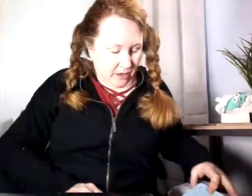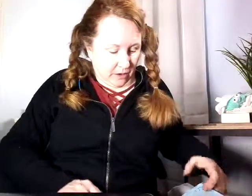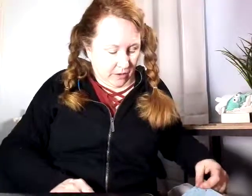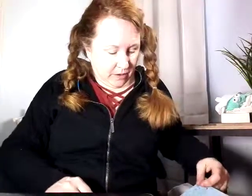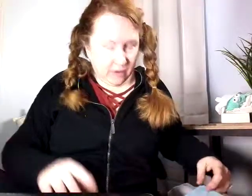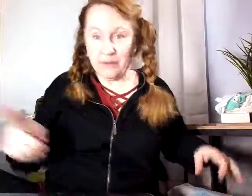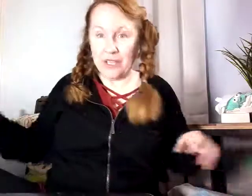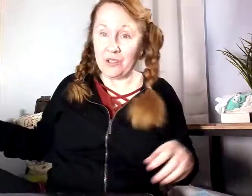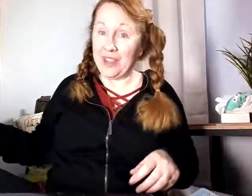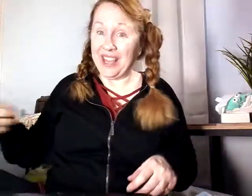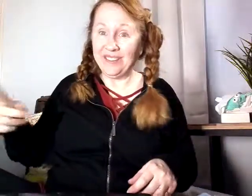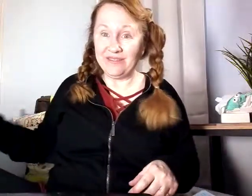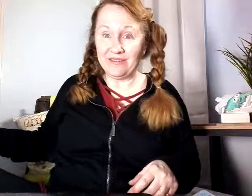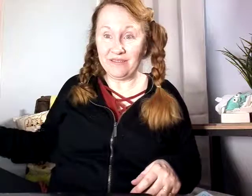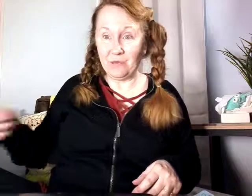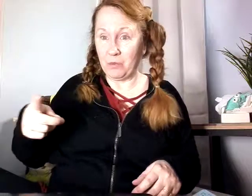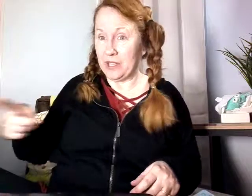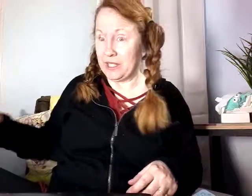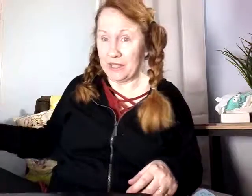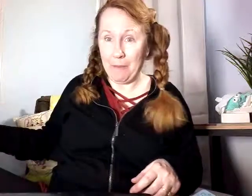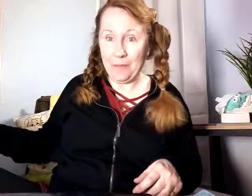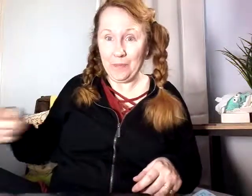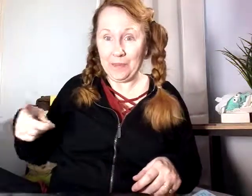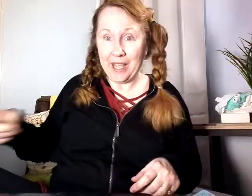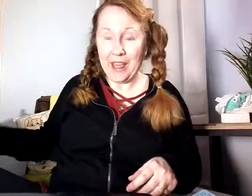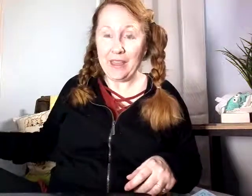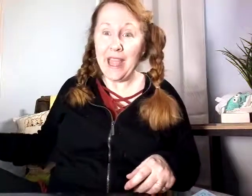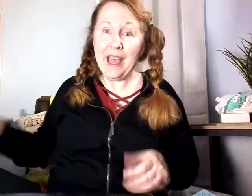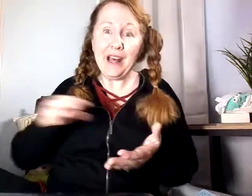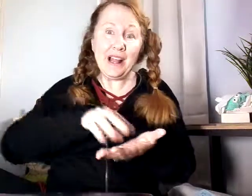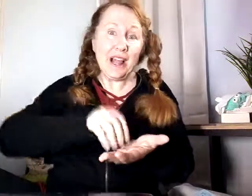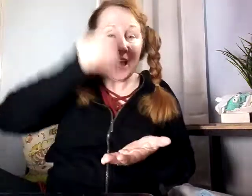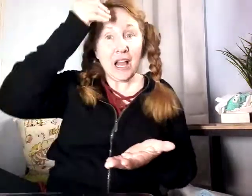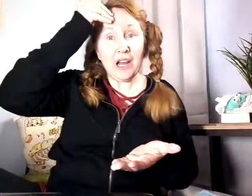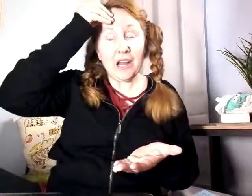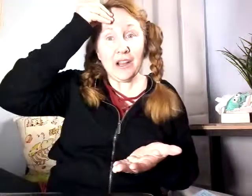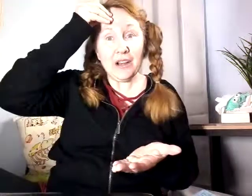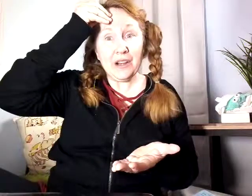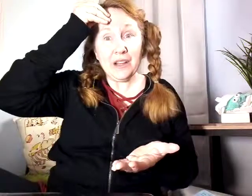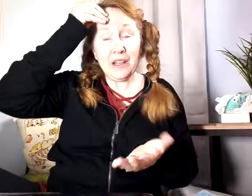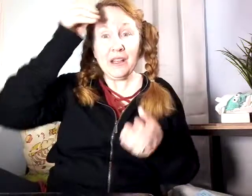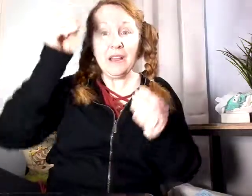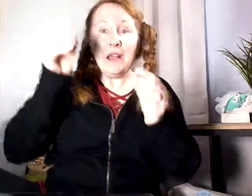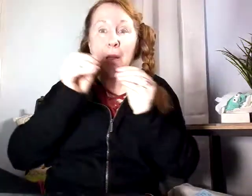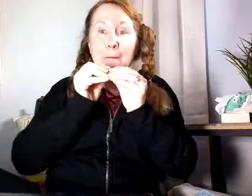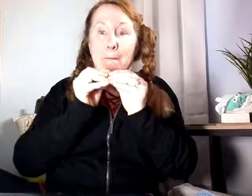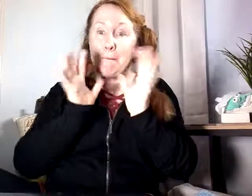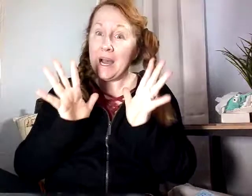So we can do they. We're pointing to them. They'll learn